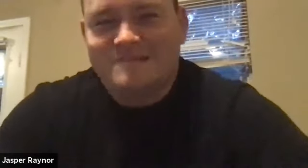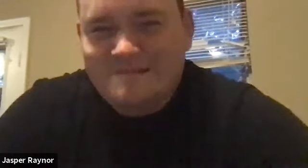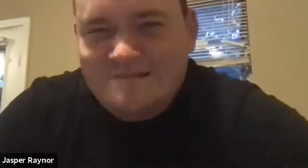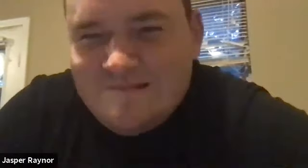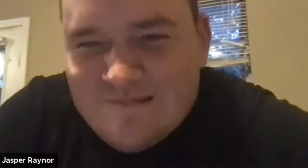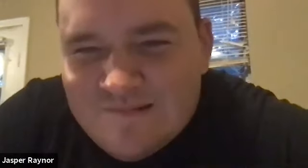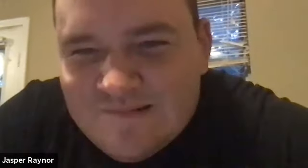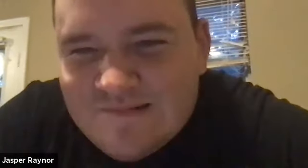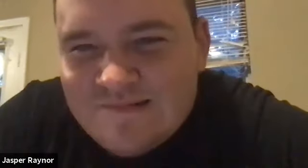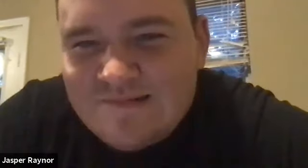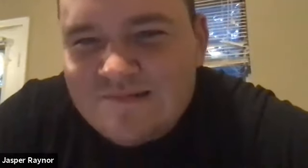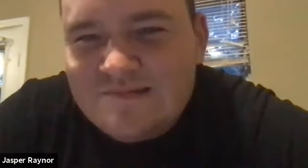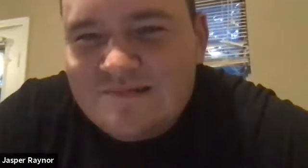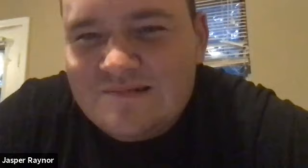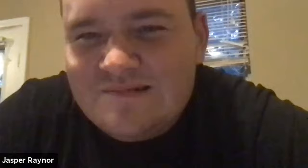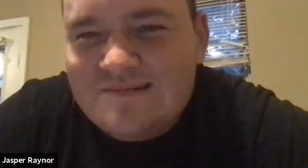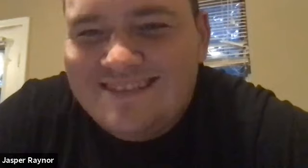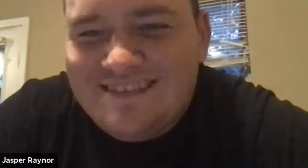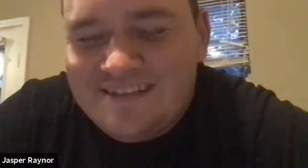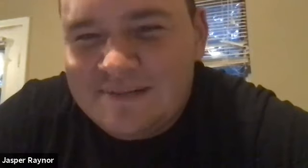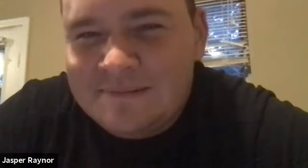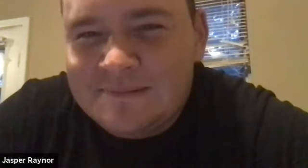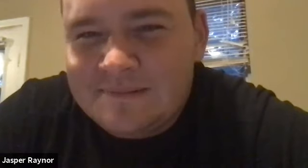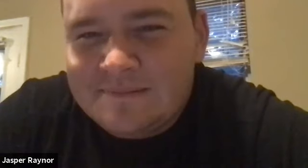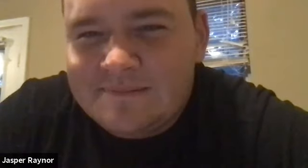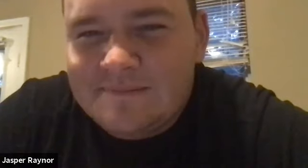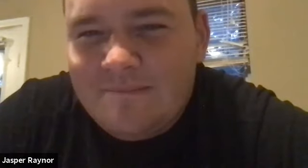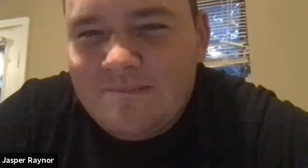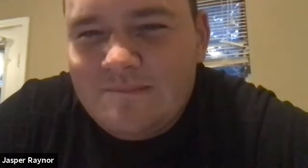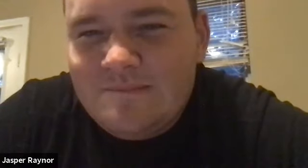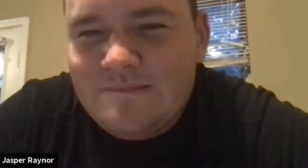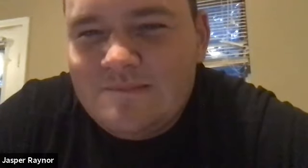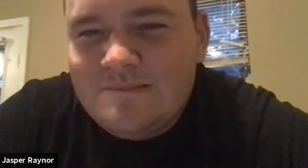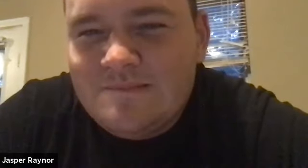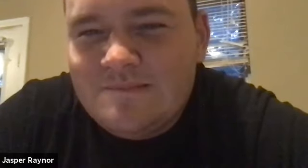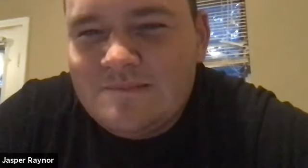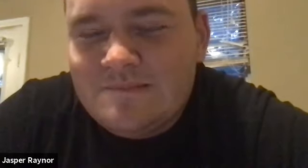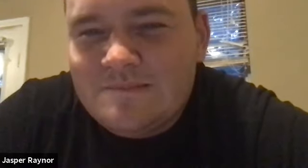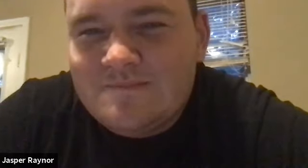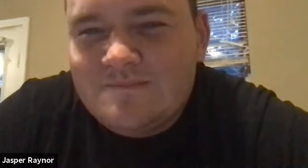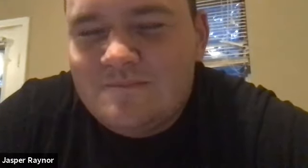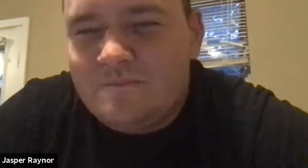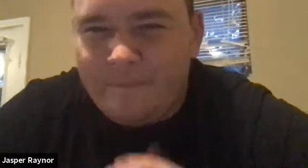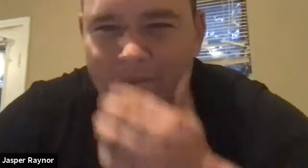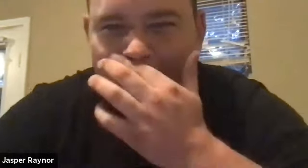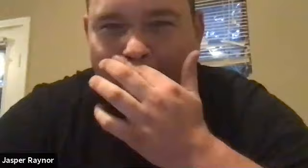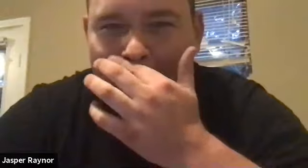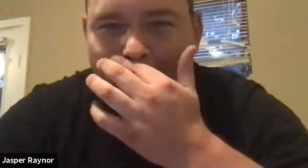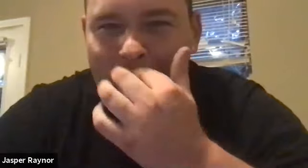So sorry, forgot I put myself on mute. In the deaf community, is it the same as like the facial expressions that you were